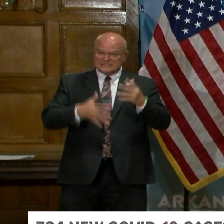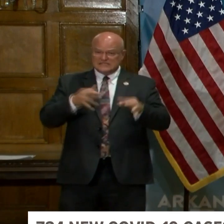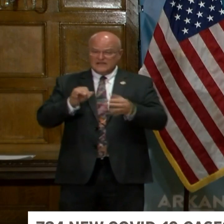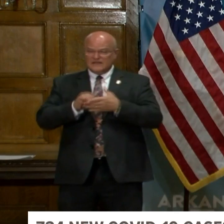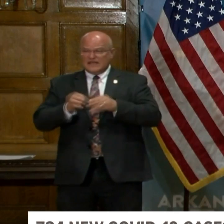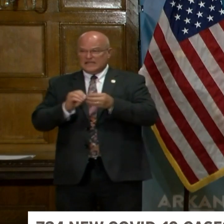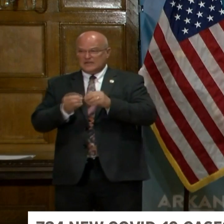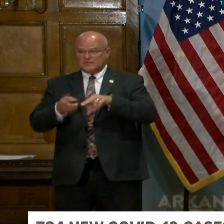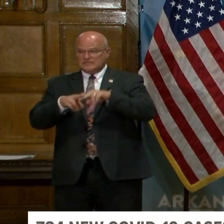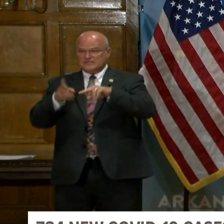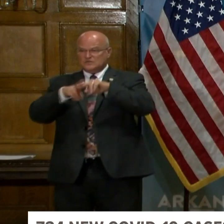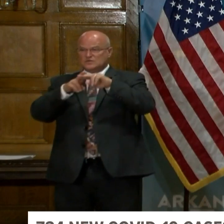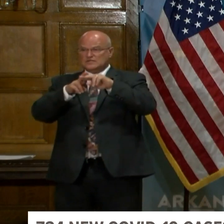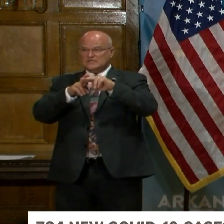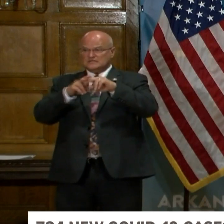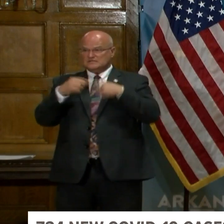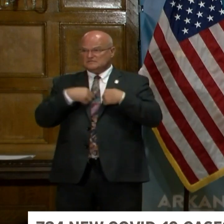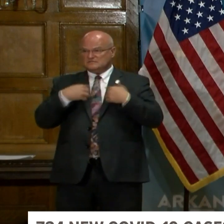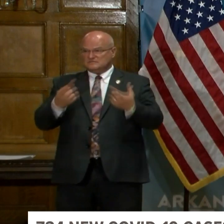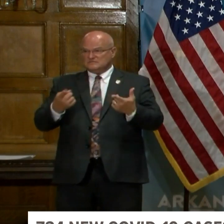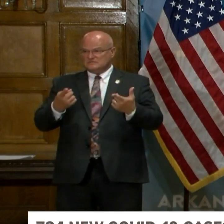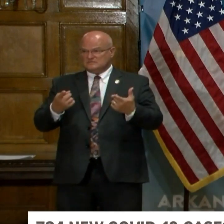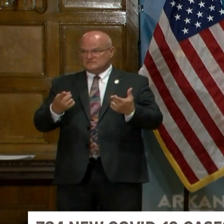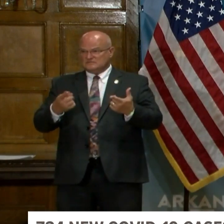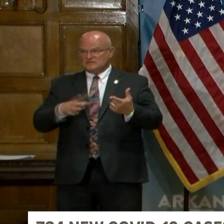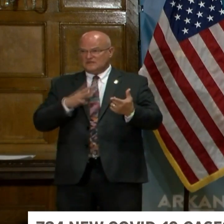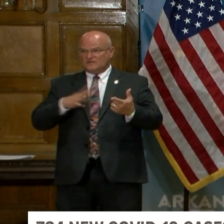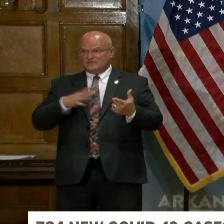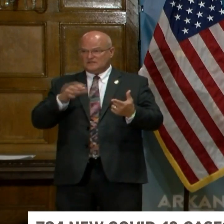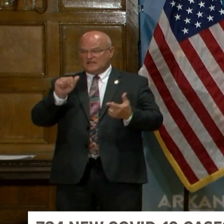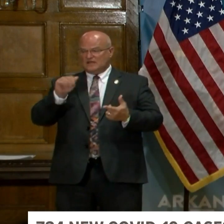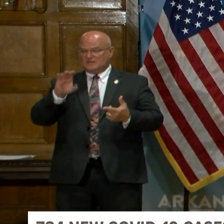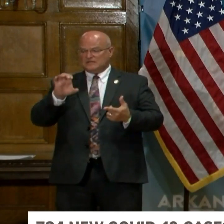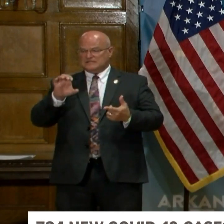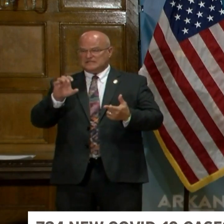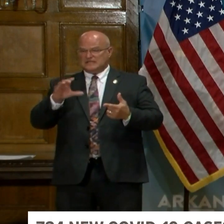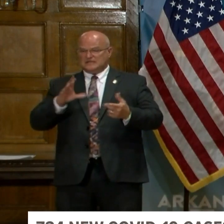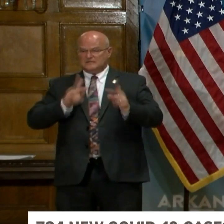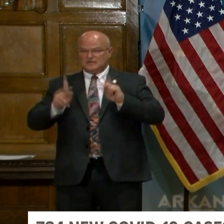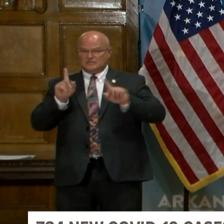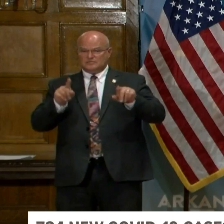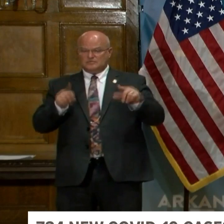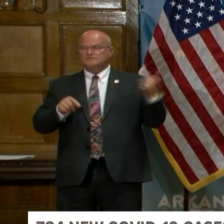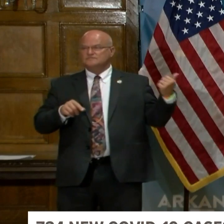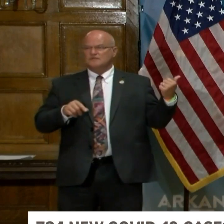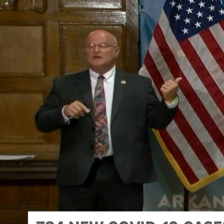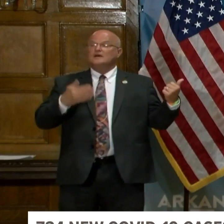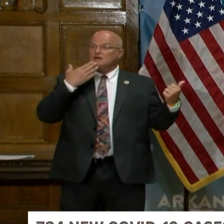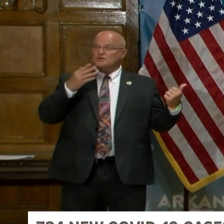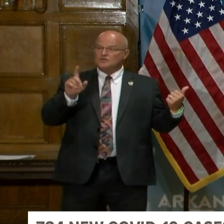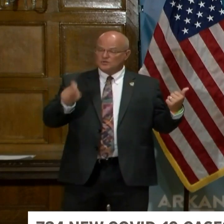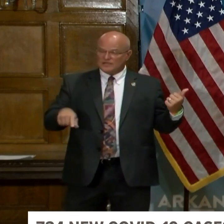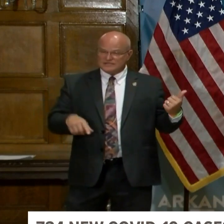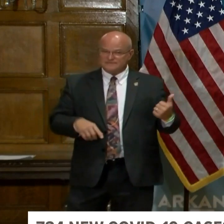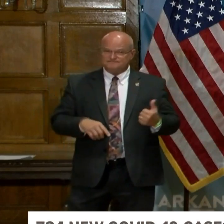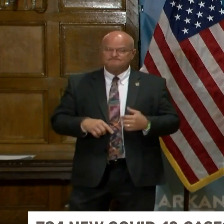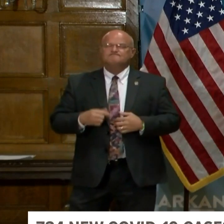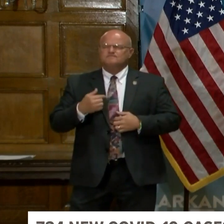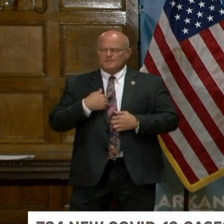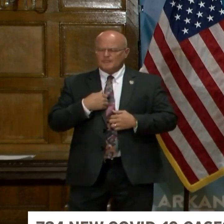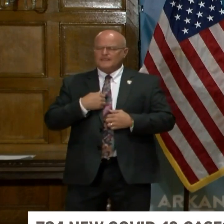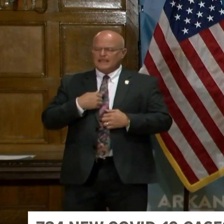has increased since ABC officials have started? And that's a very good question. I